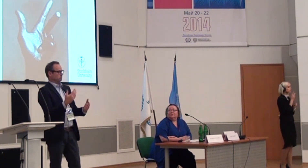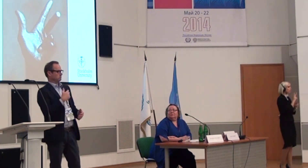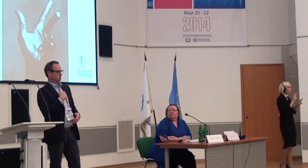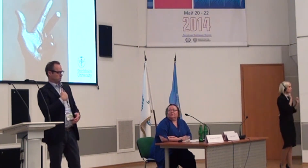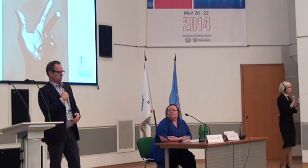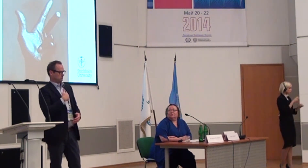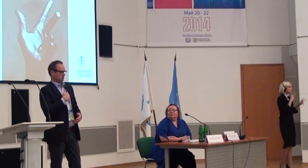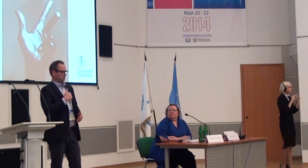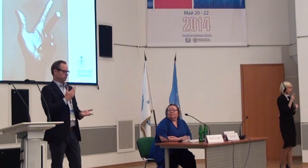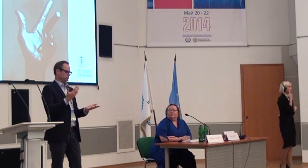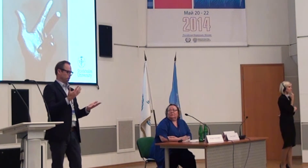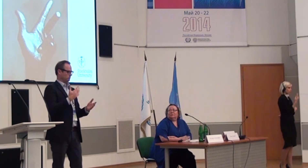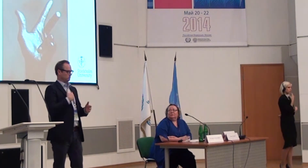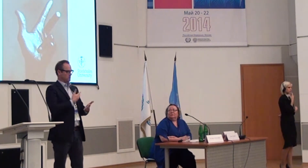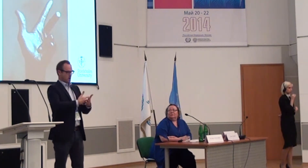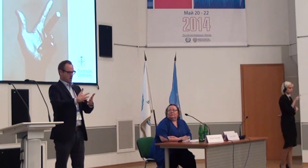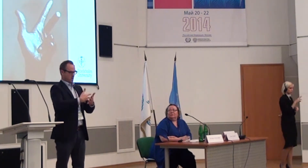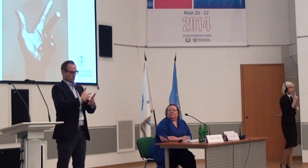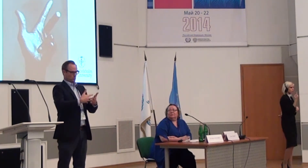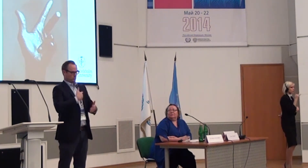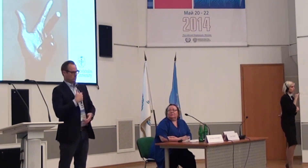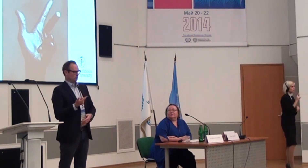one definition that